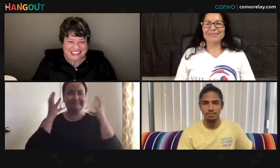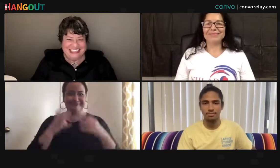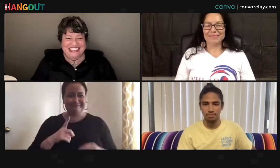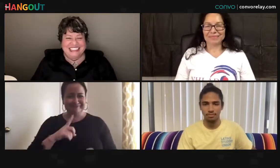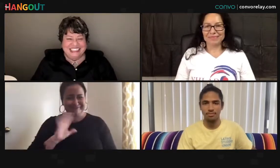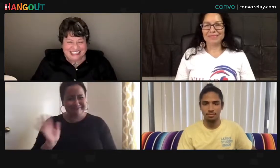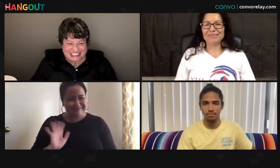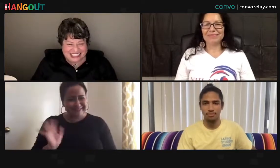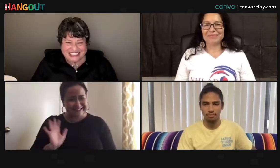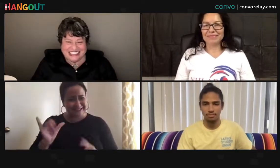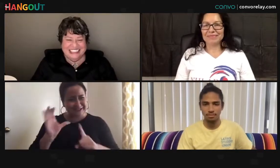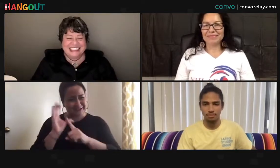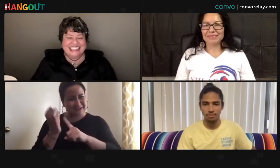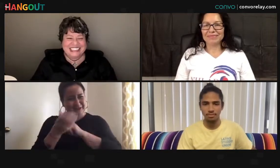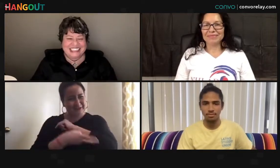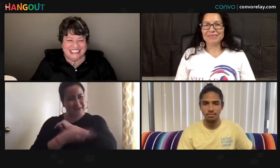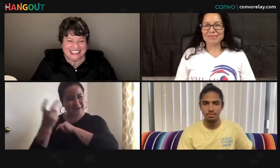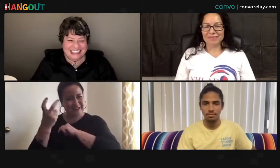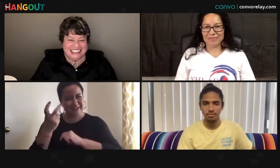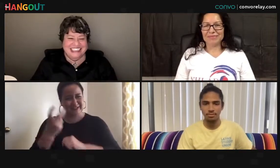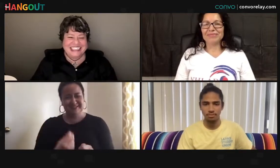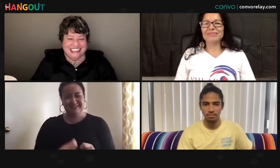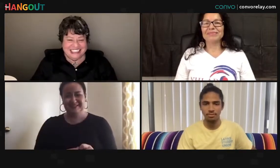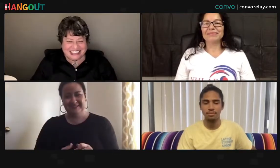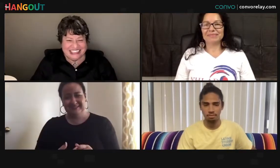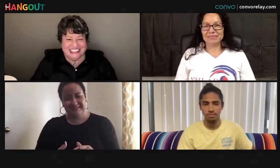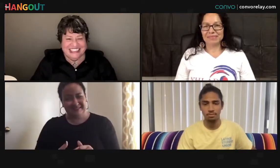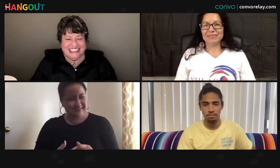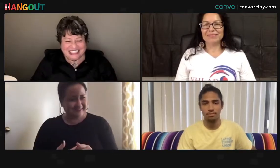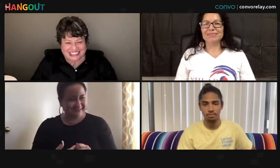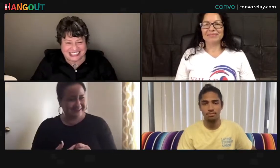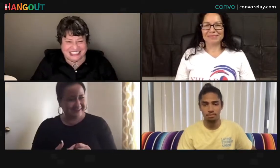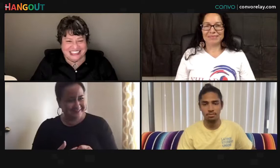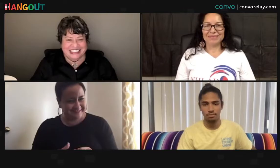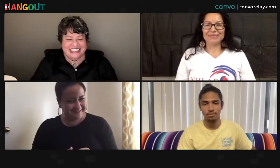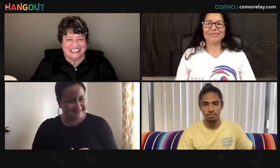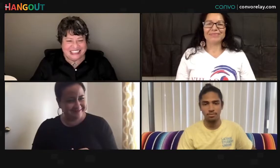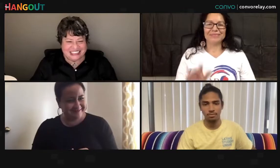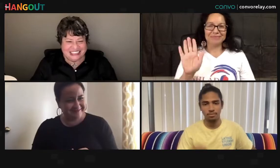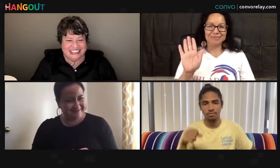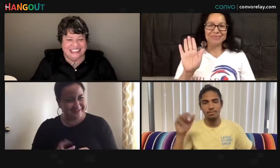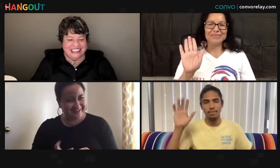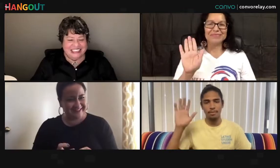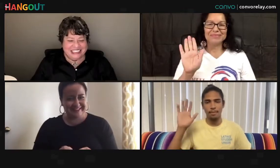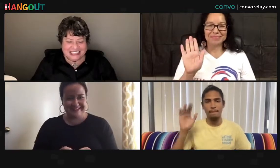Halloween costume and they get all dressed up, and that's cultural appropriation.